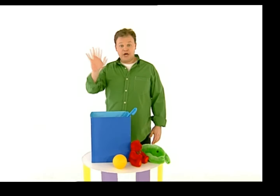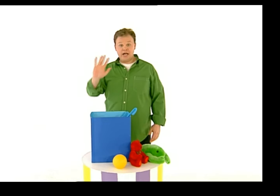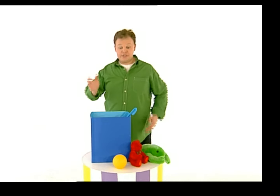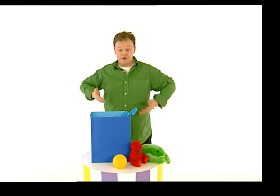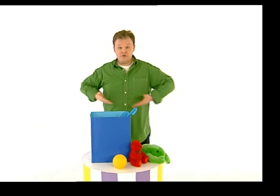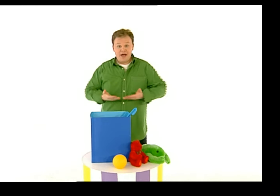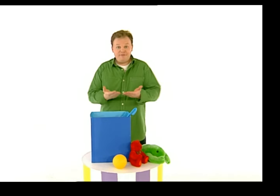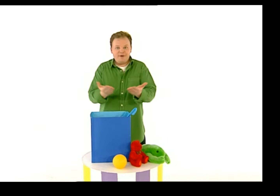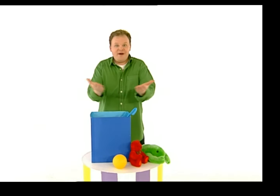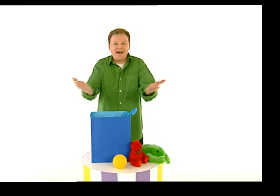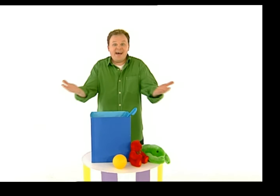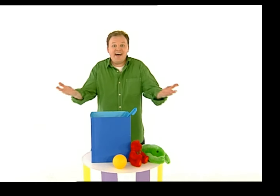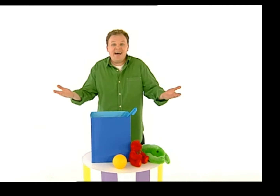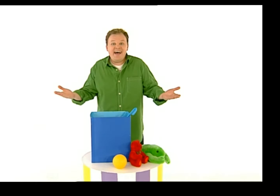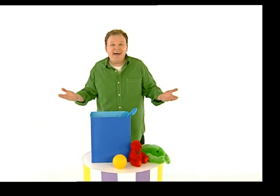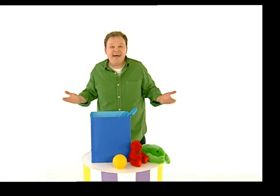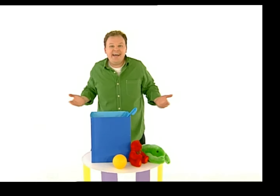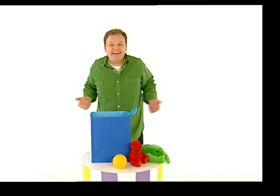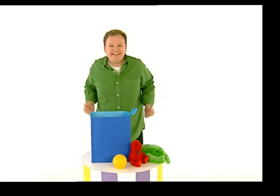Colours are everywhere.